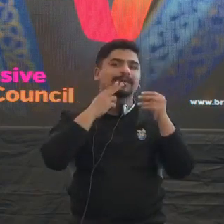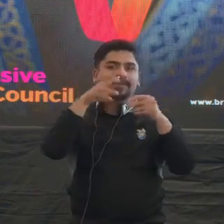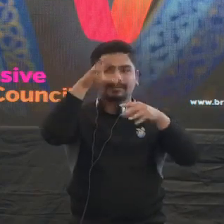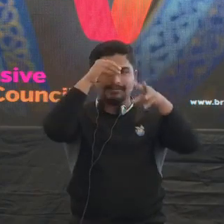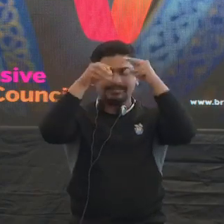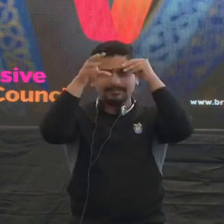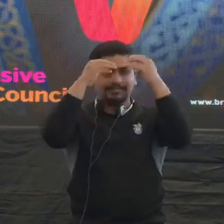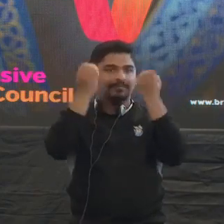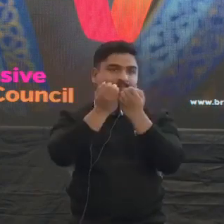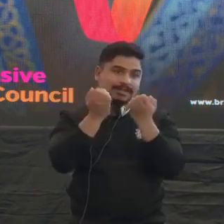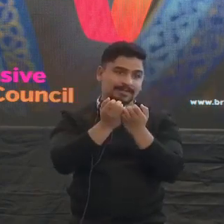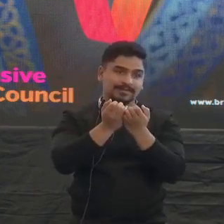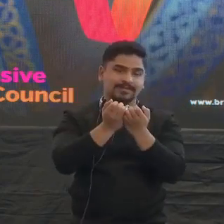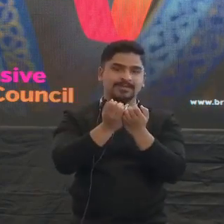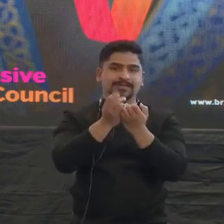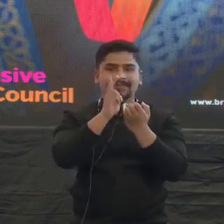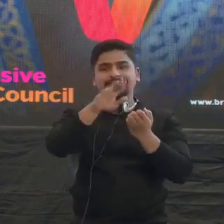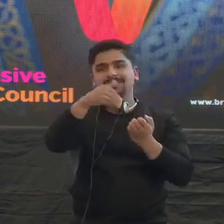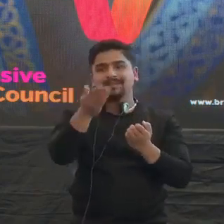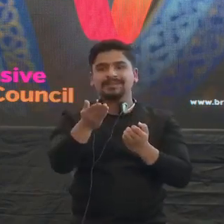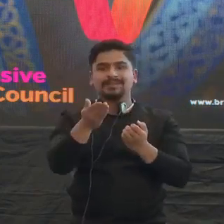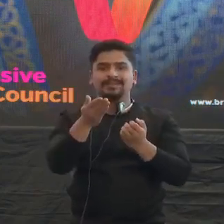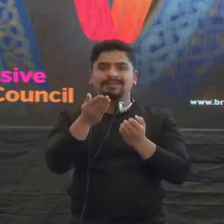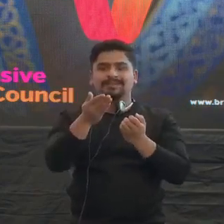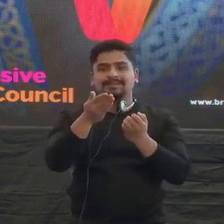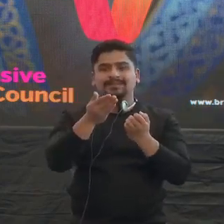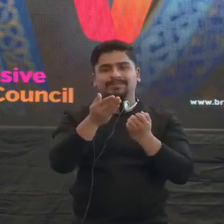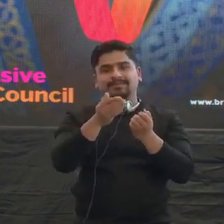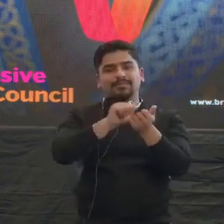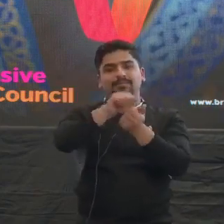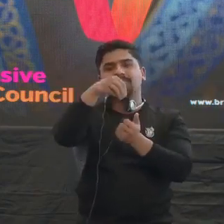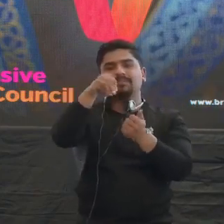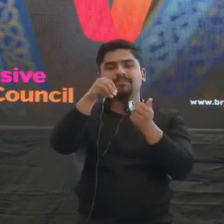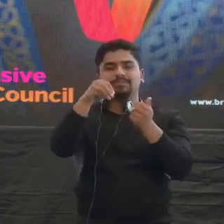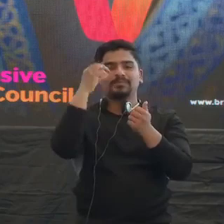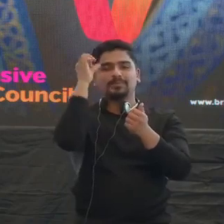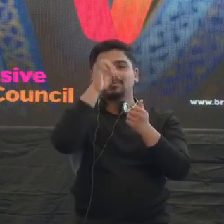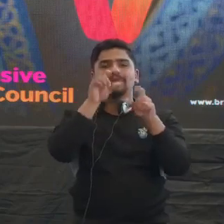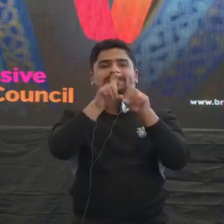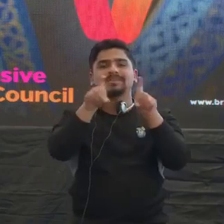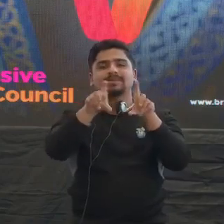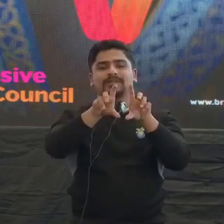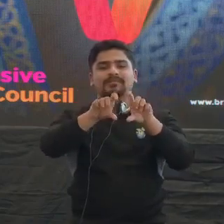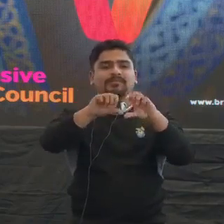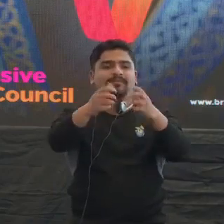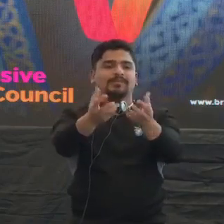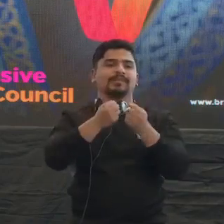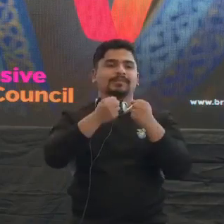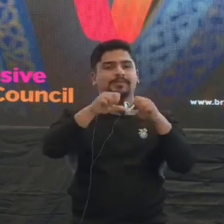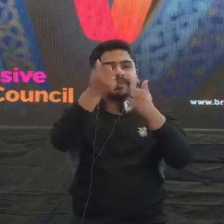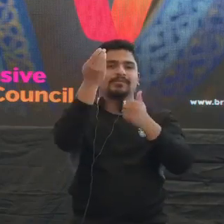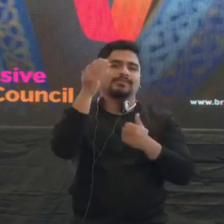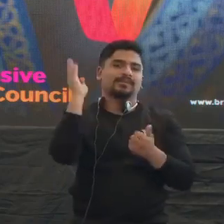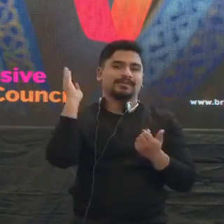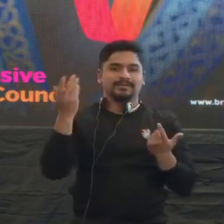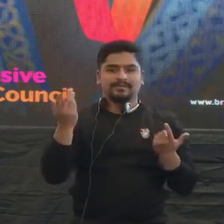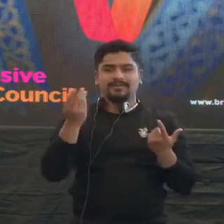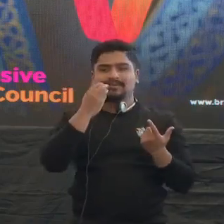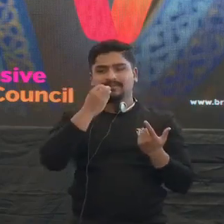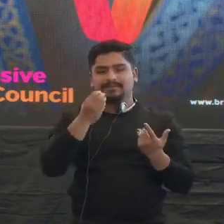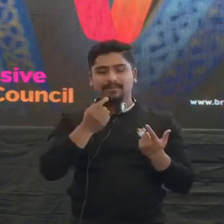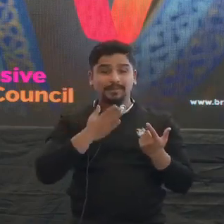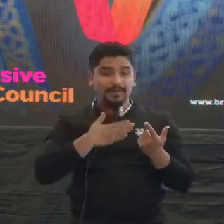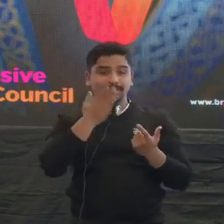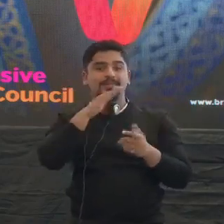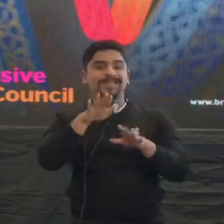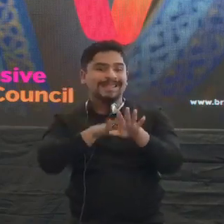hearing impaired, and they succeeded in getting the job in universities. One of my student